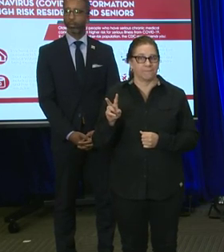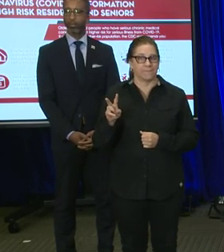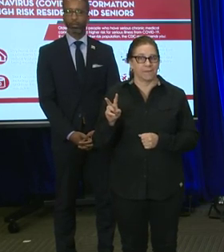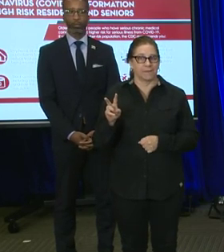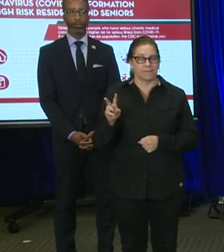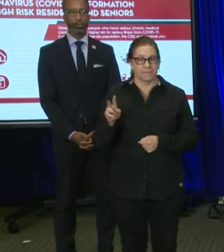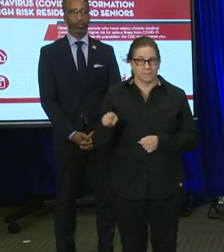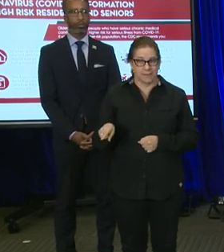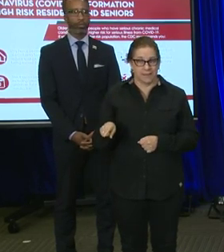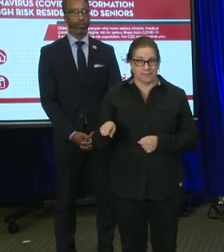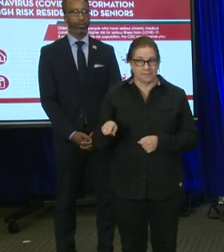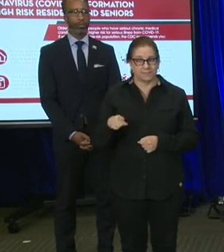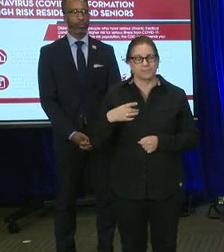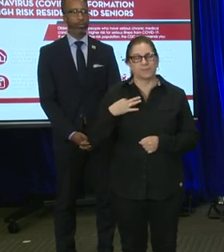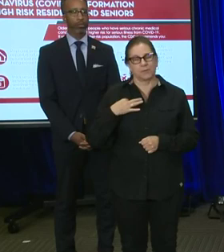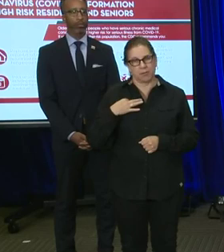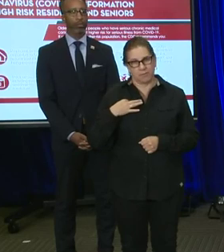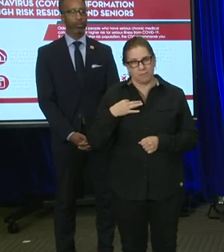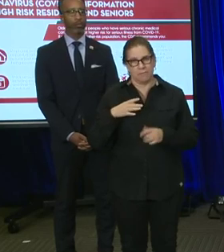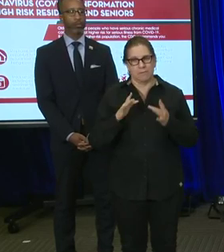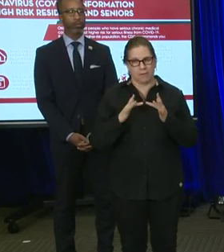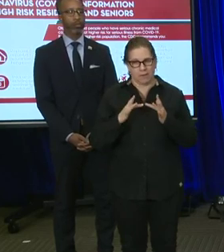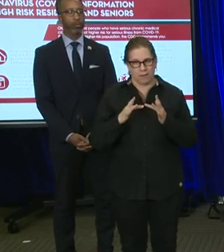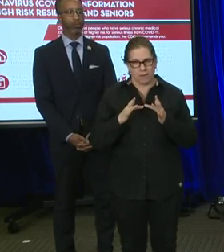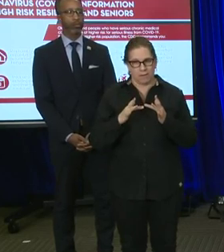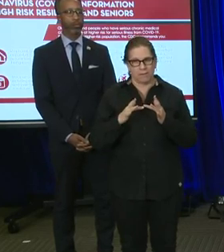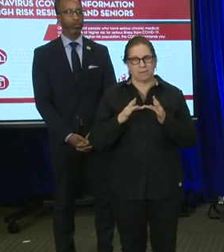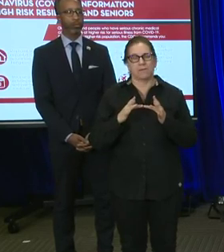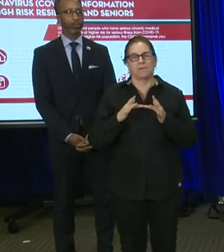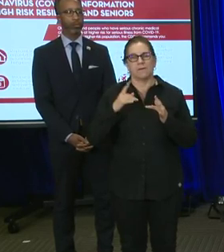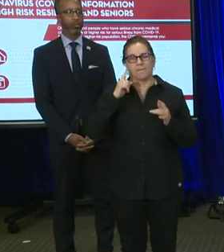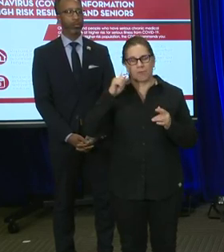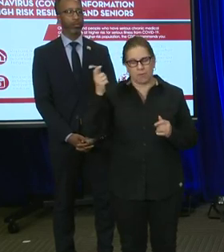apply for unemployment insurance benefits online at